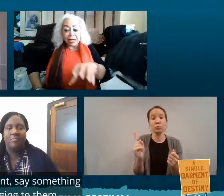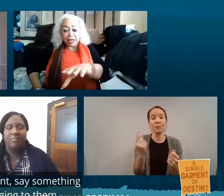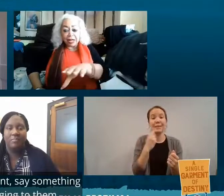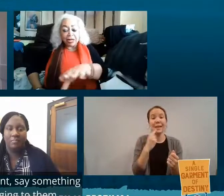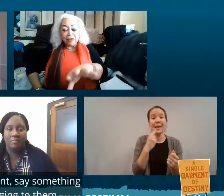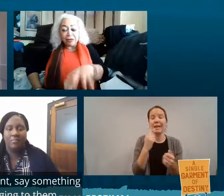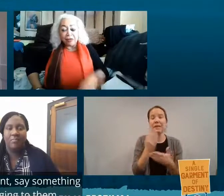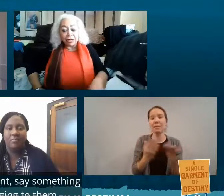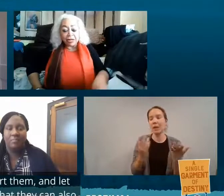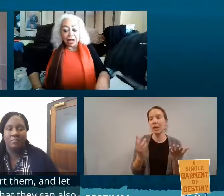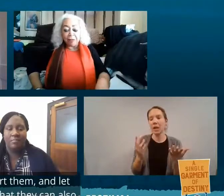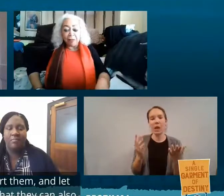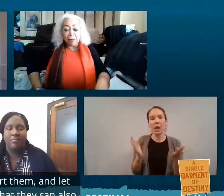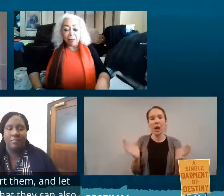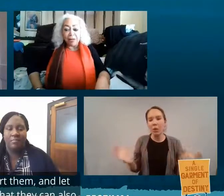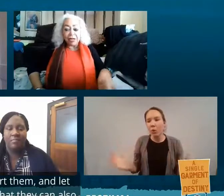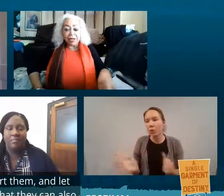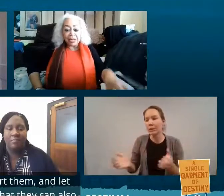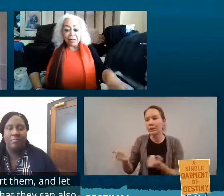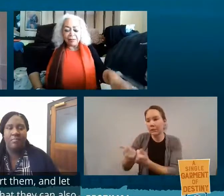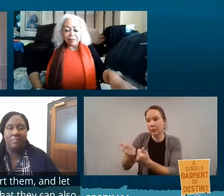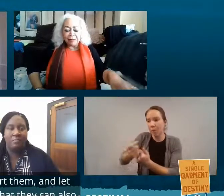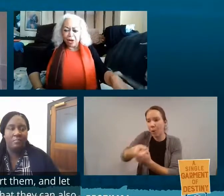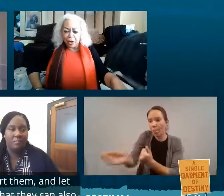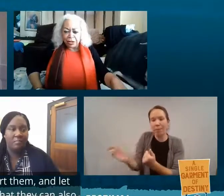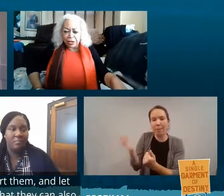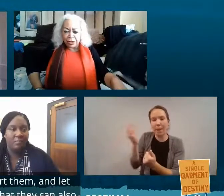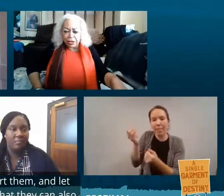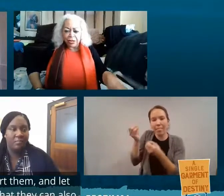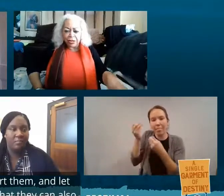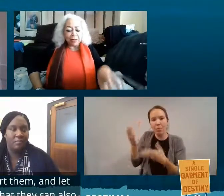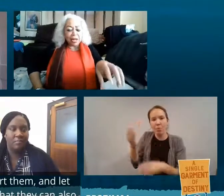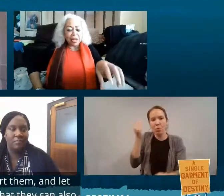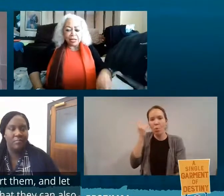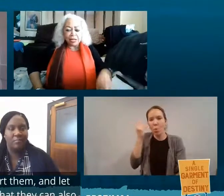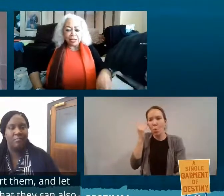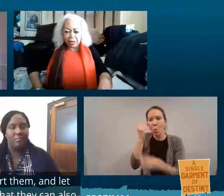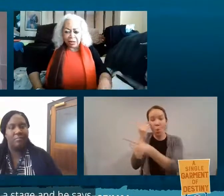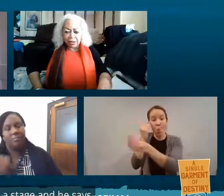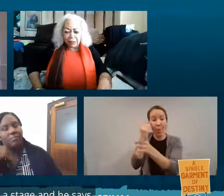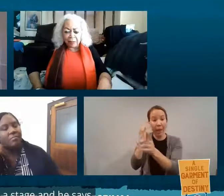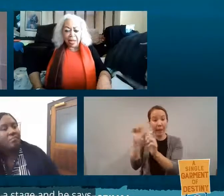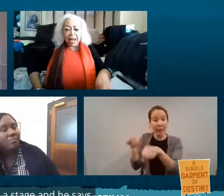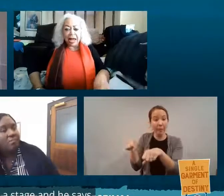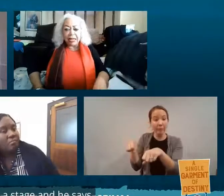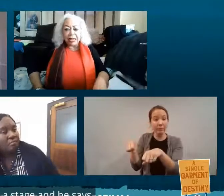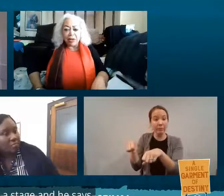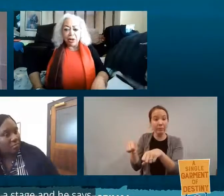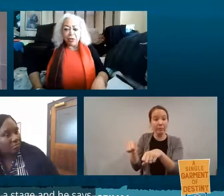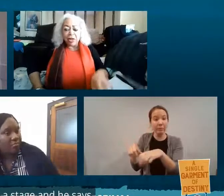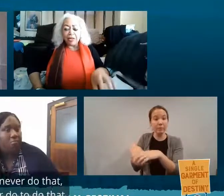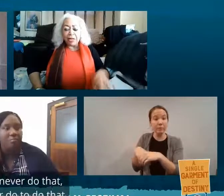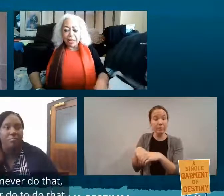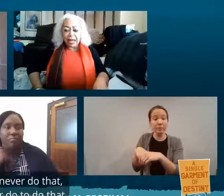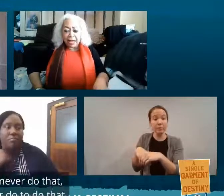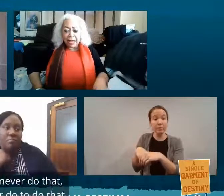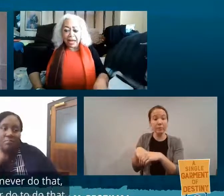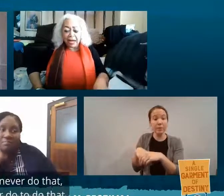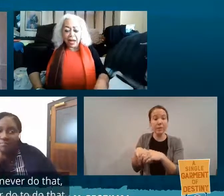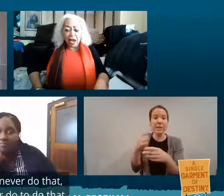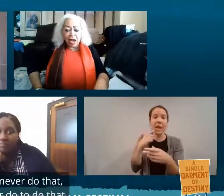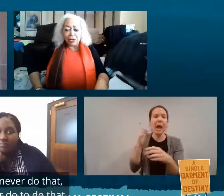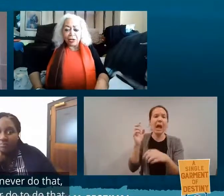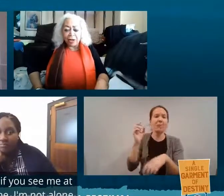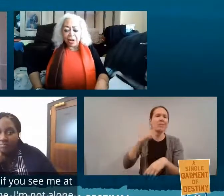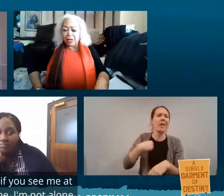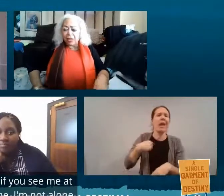something encouraging to them and support them and let them know that they can also, when I stand on the stage and people say, "Oh, I can never do